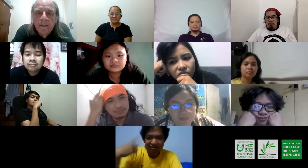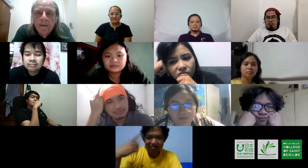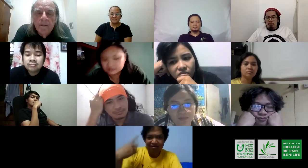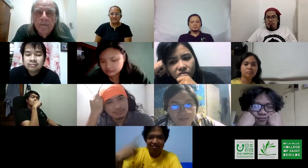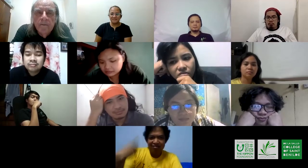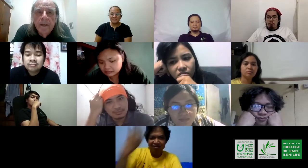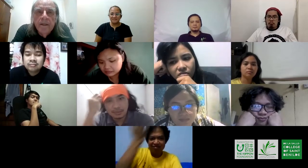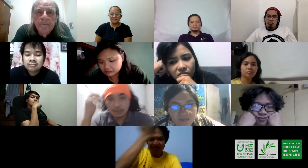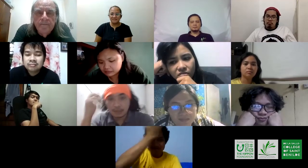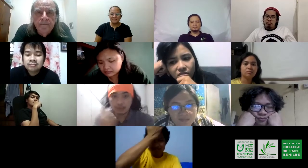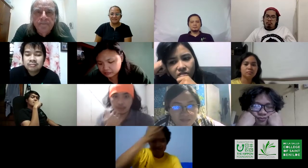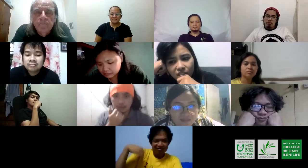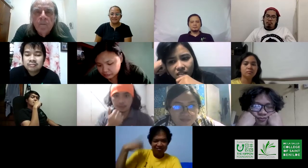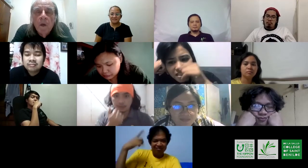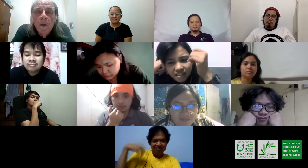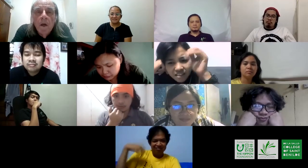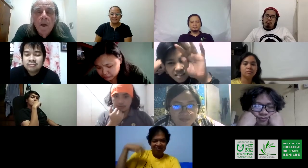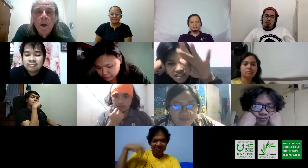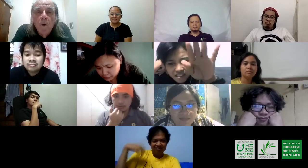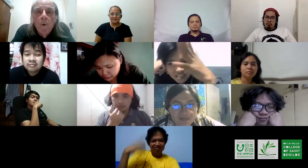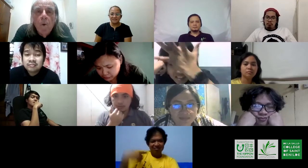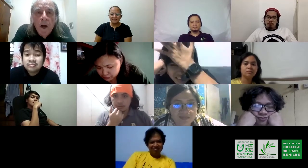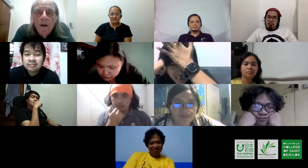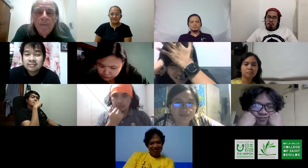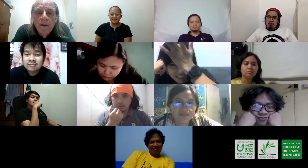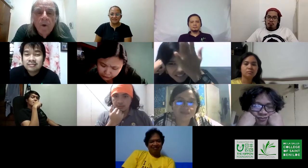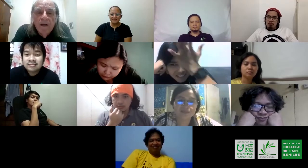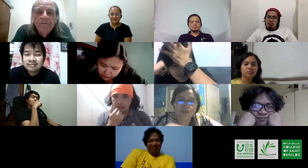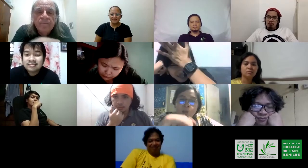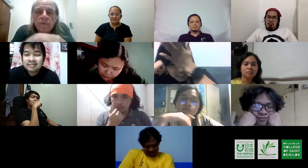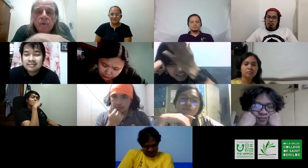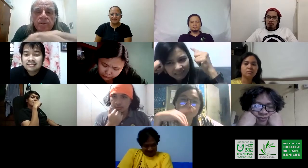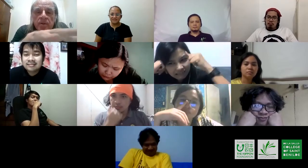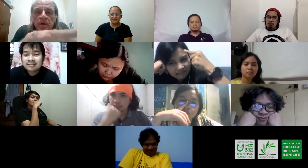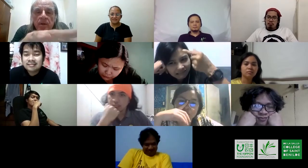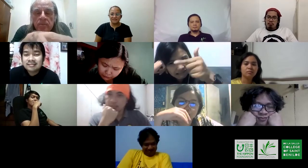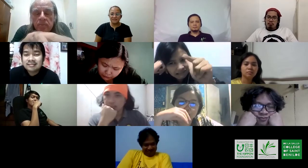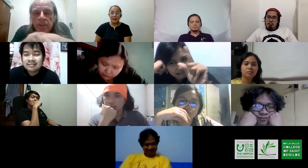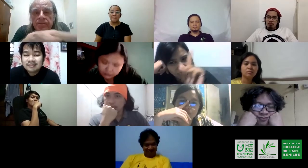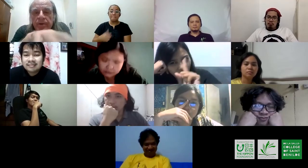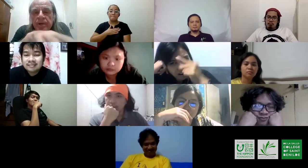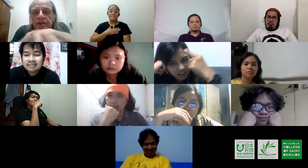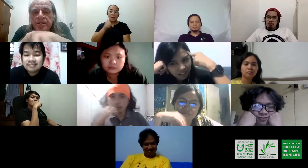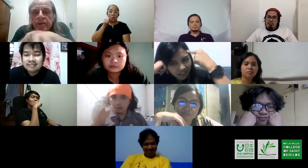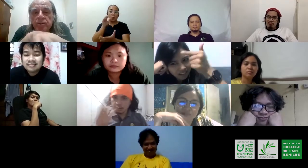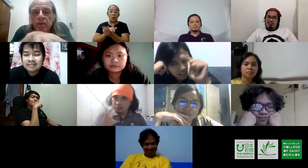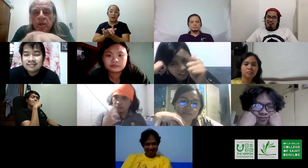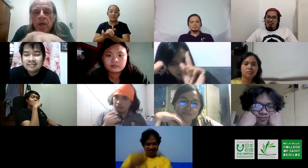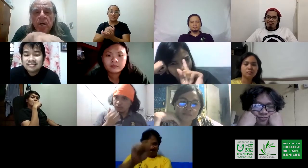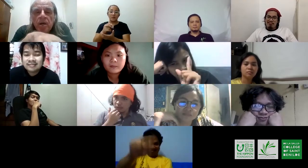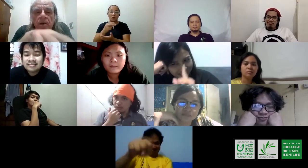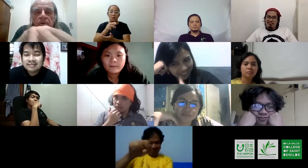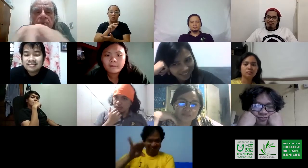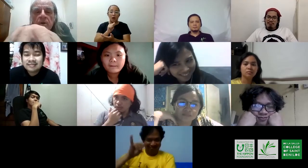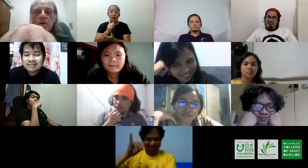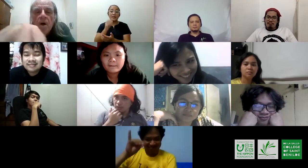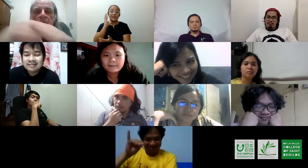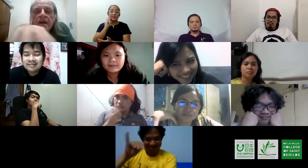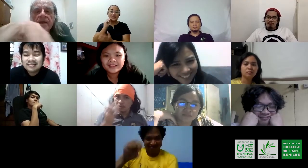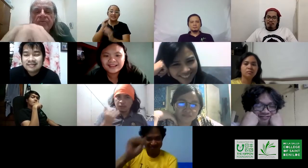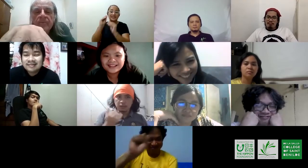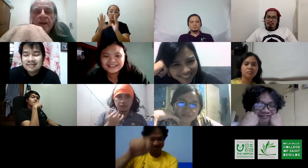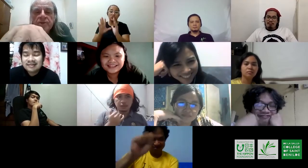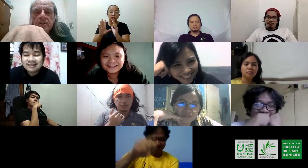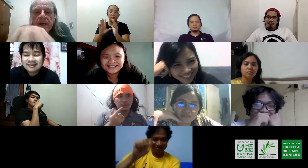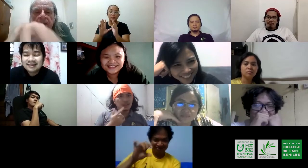and then Hua, my wife, who is an experienced teacher, took all